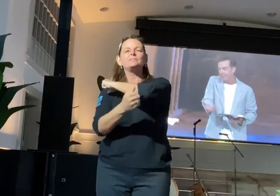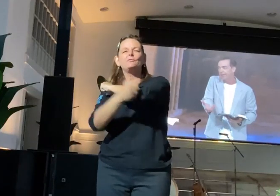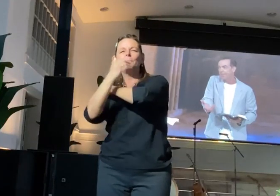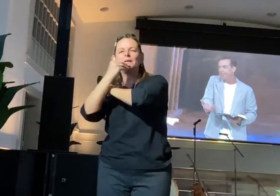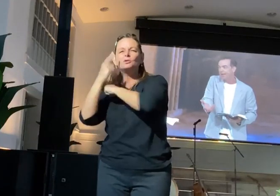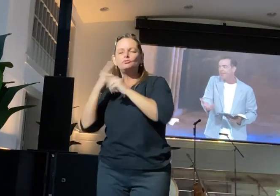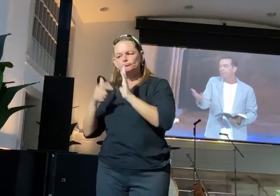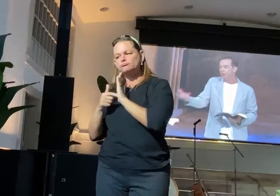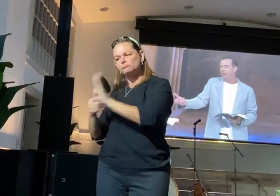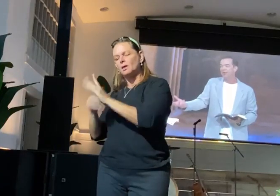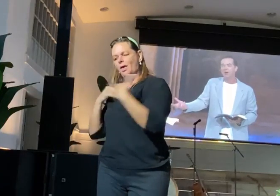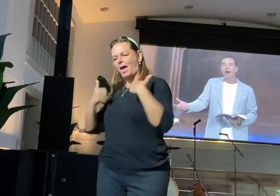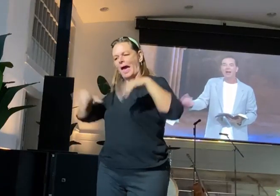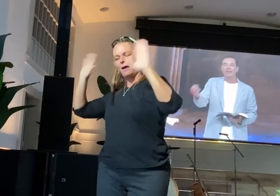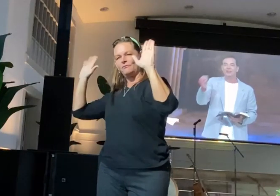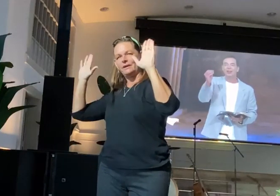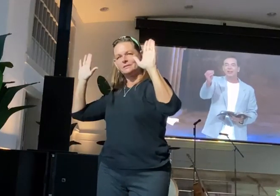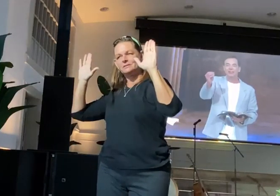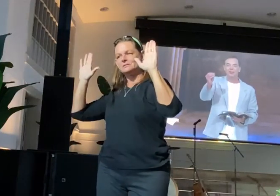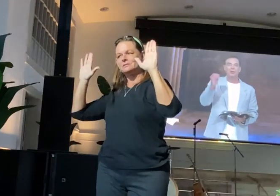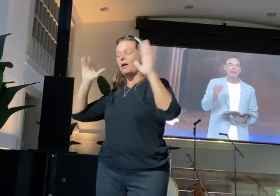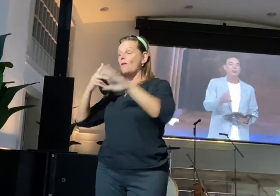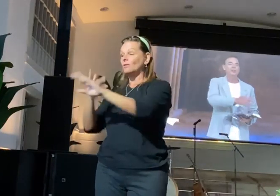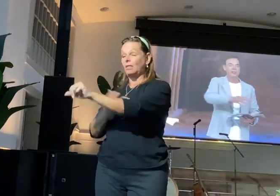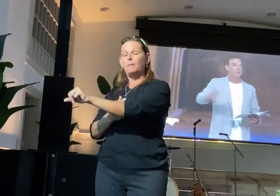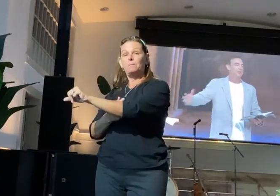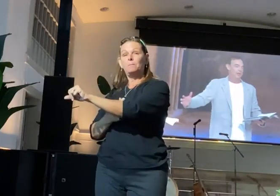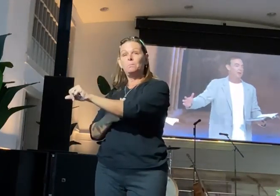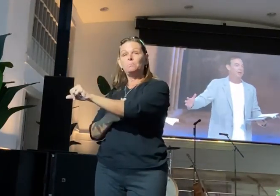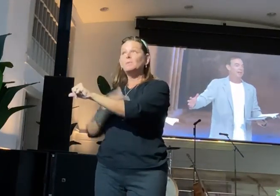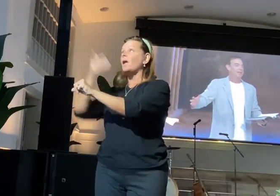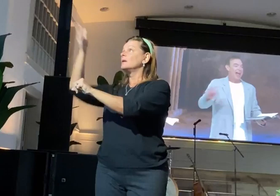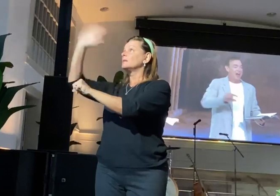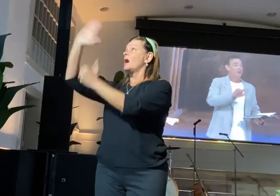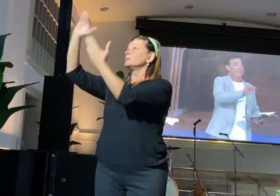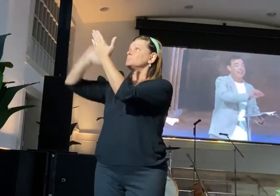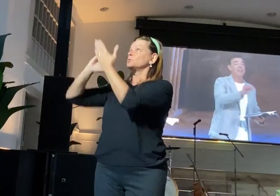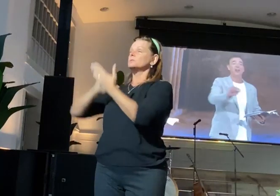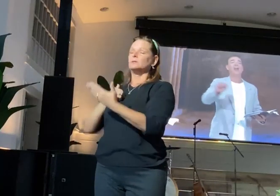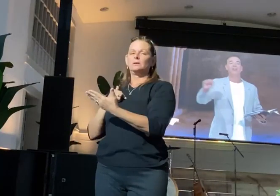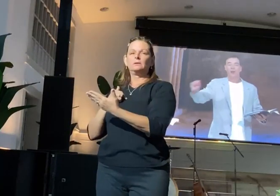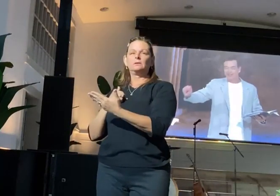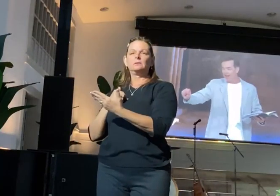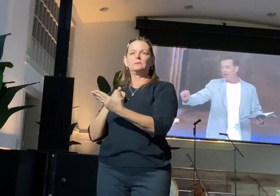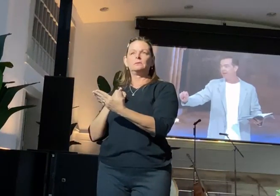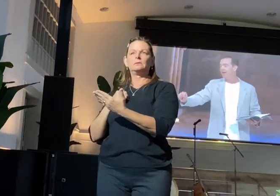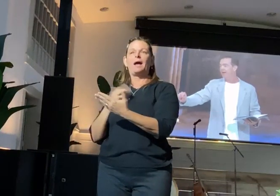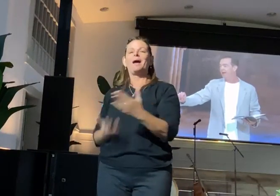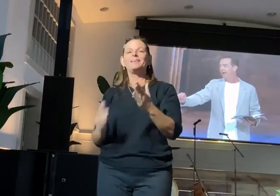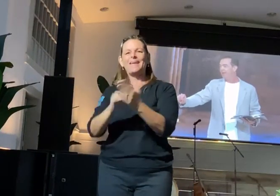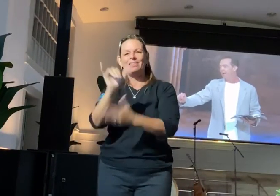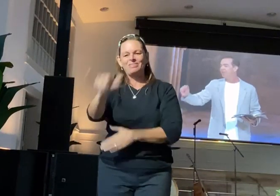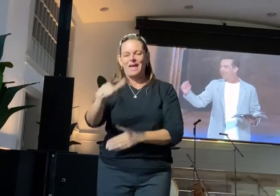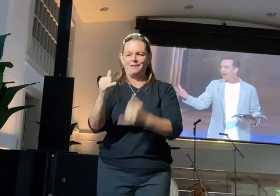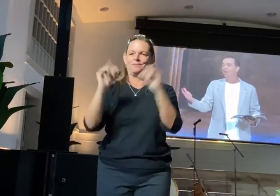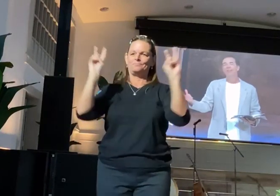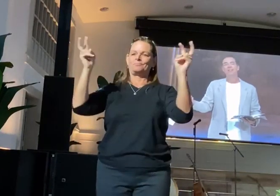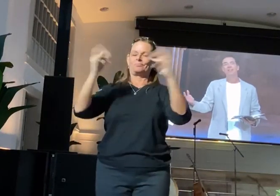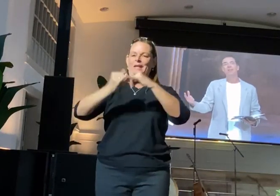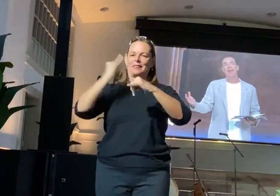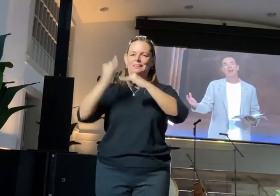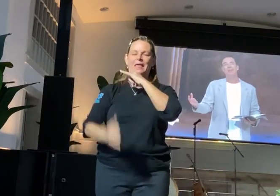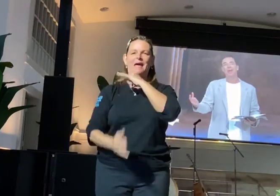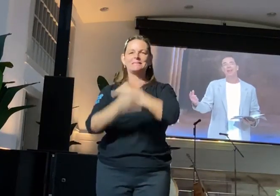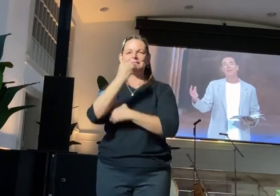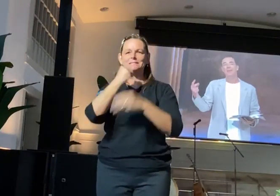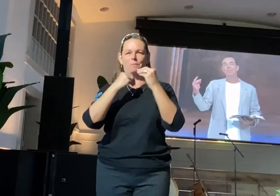of a lamb and the mercy of God. And Jesus would use this meal to actually teach us again about the